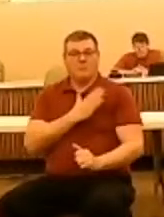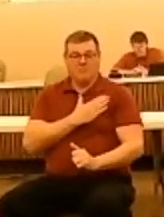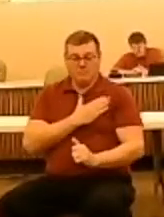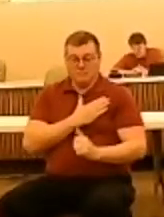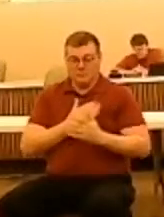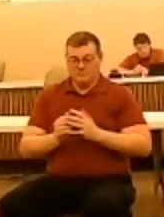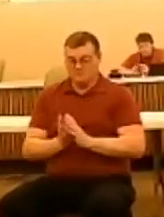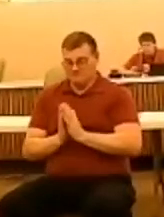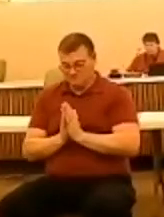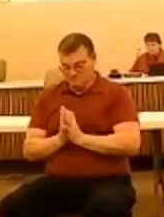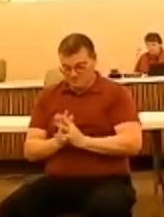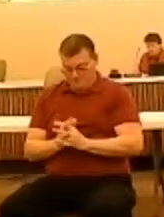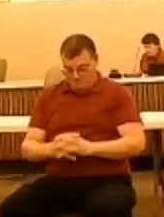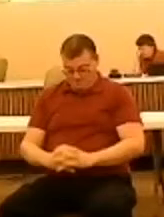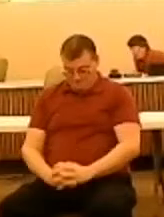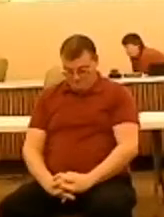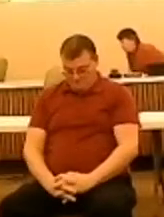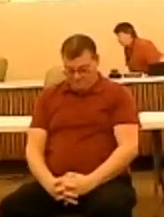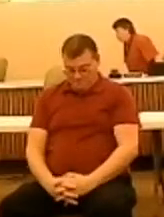flag.